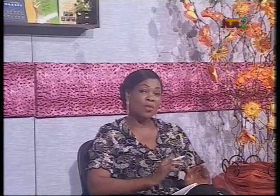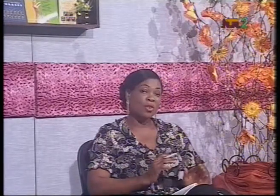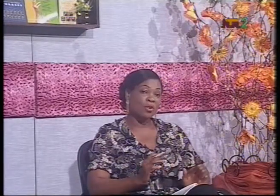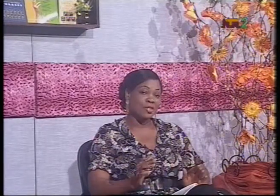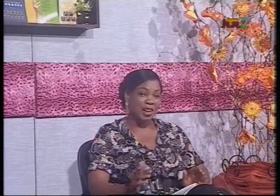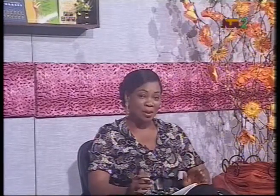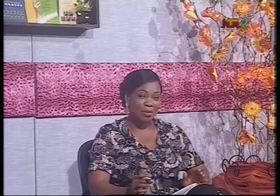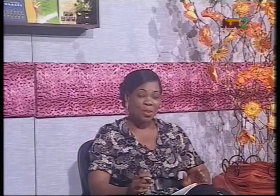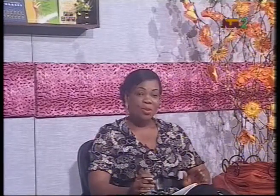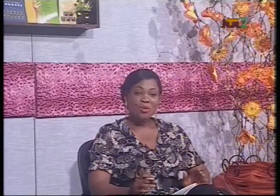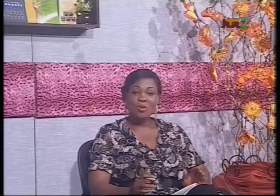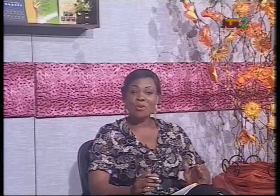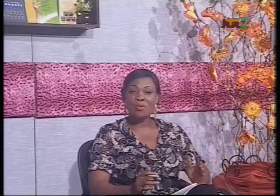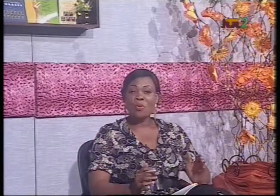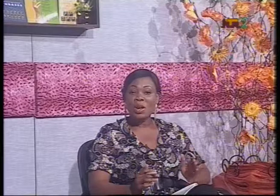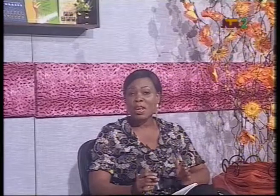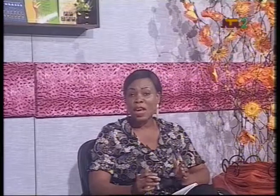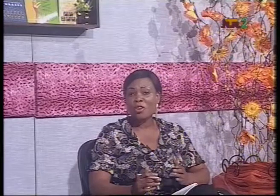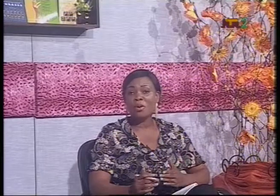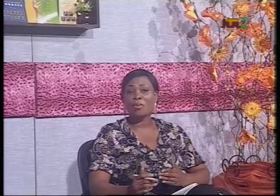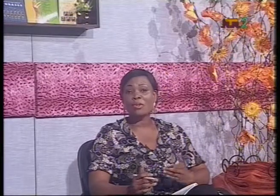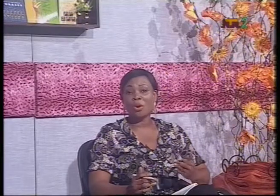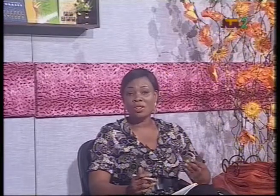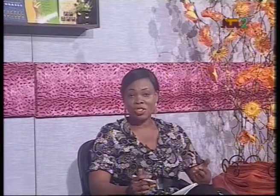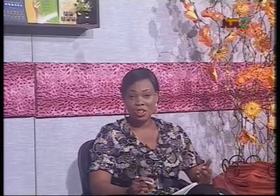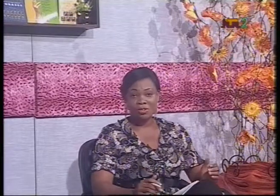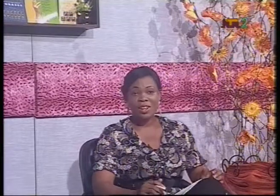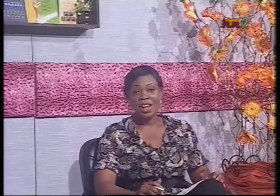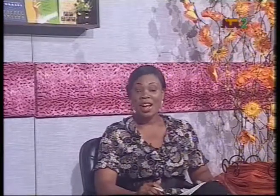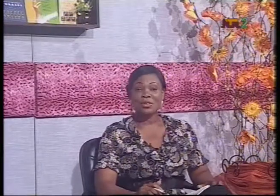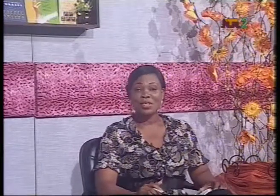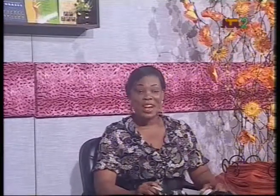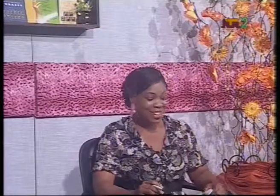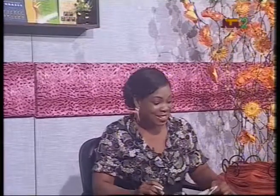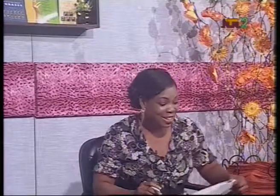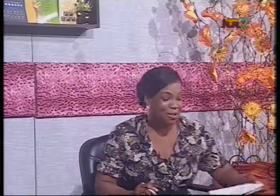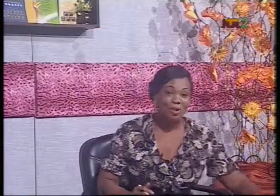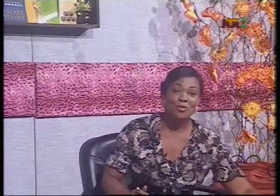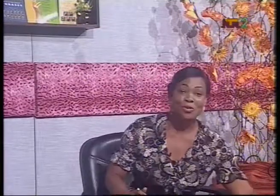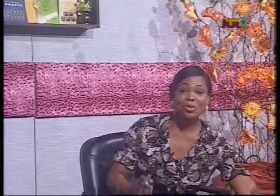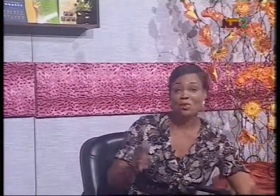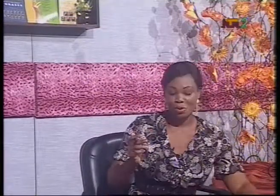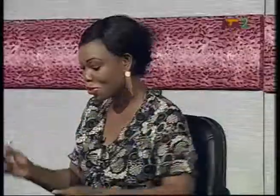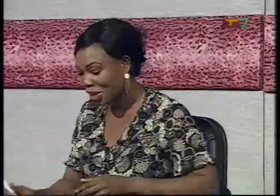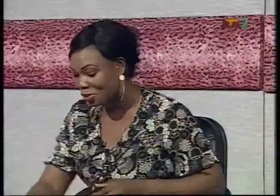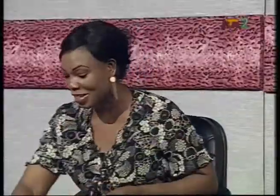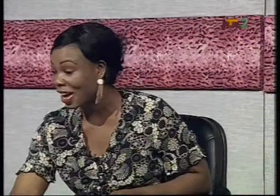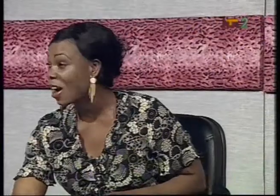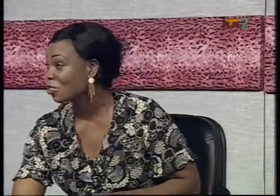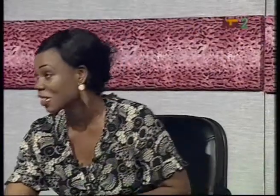of time, you will win any of the books on the shelf. And today I intend going through those books so that you see how interesting the